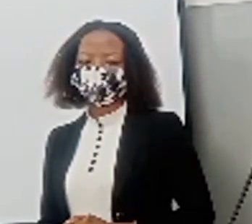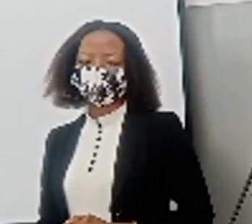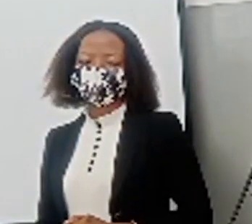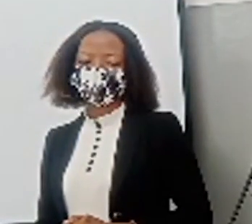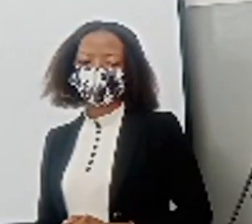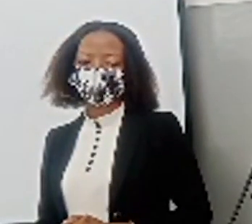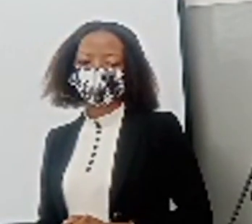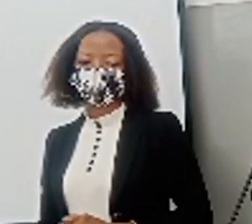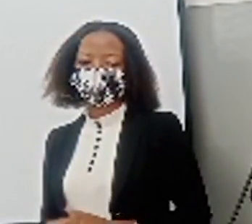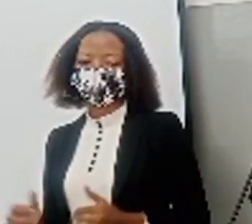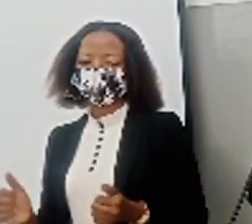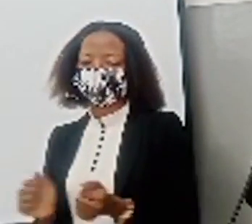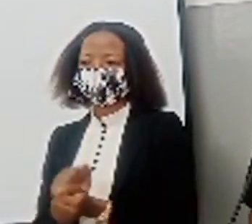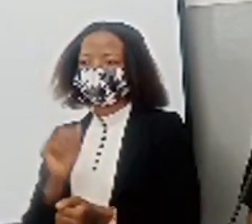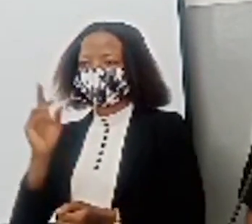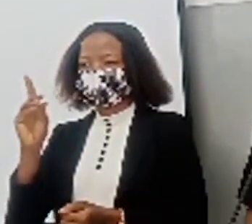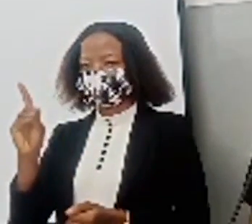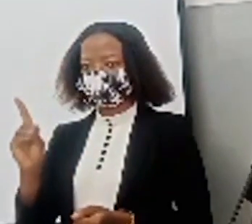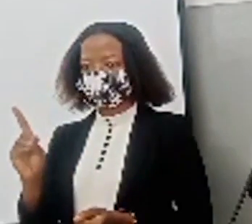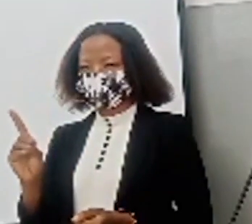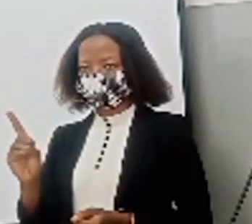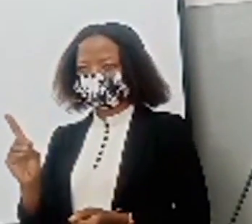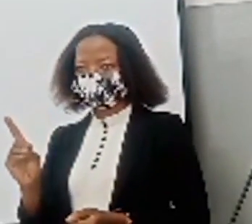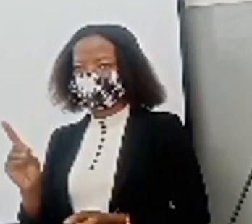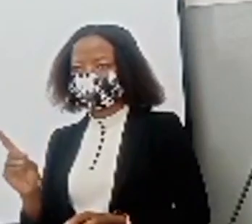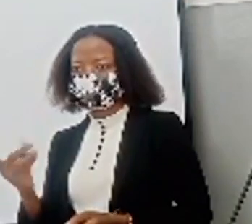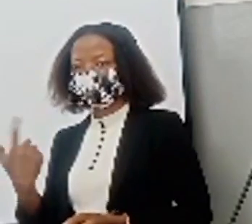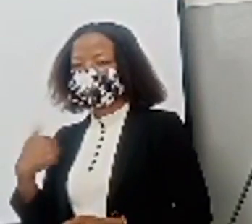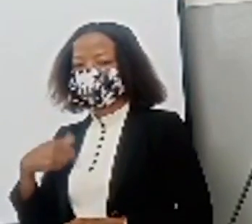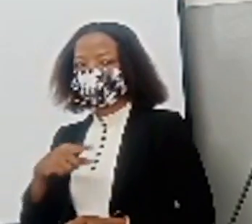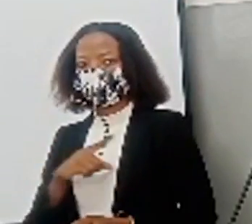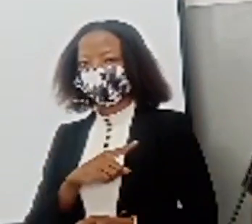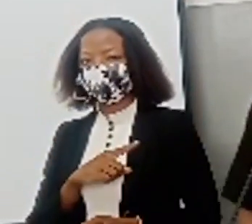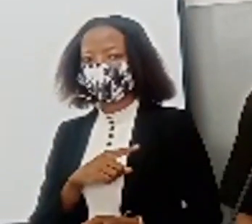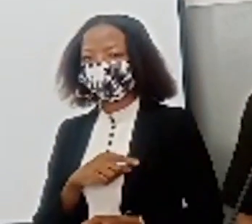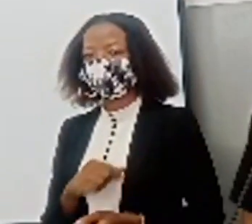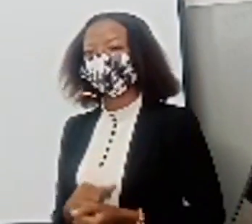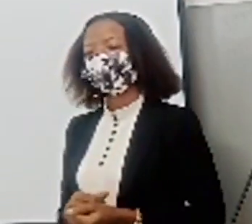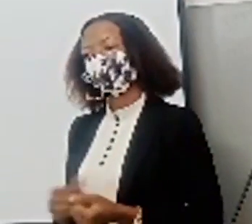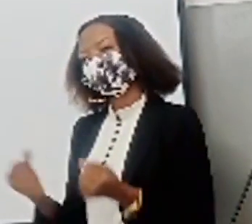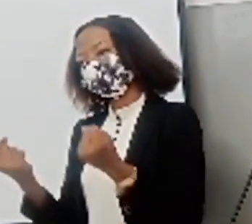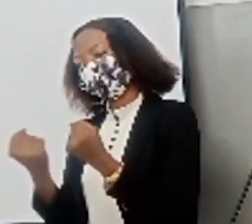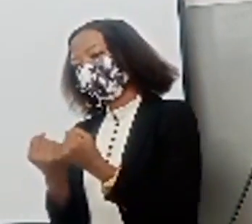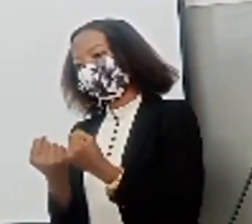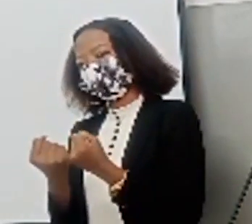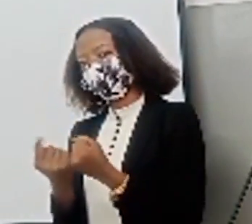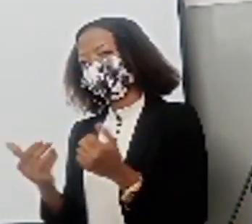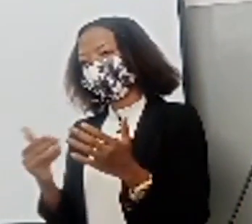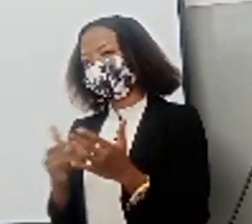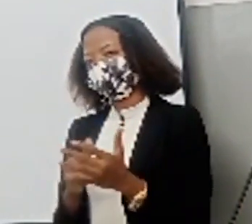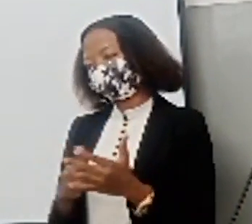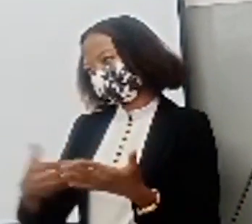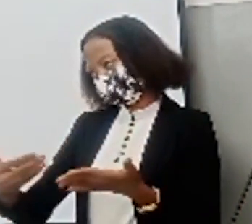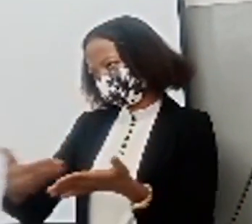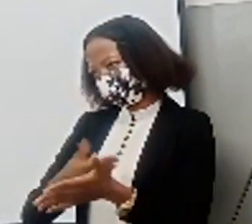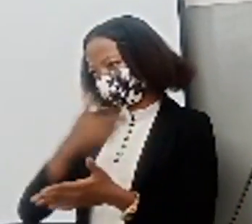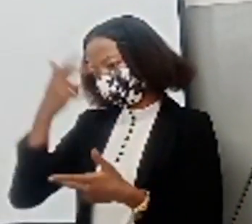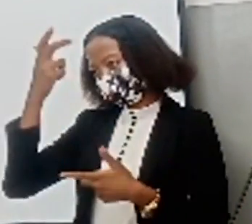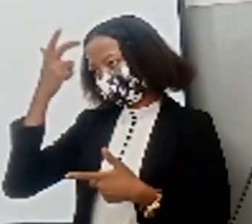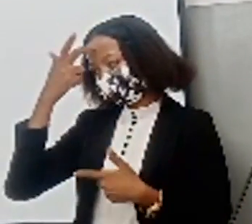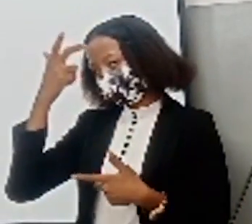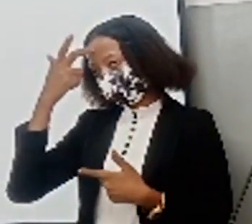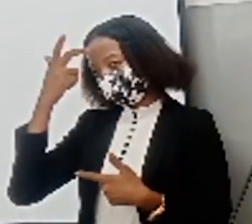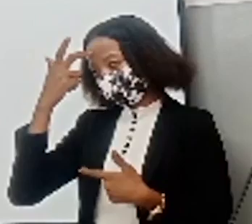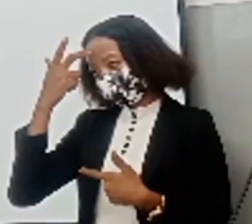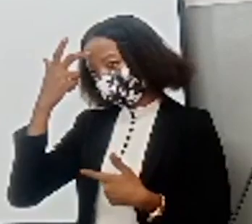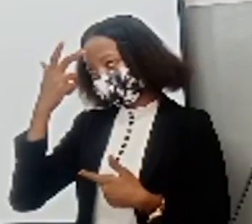With the third wave, we have also been grappling with the Delta variant, one of the variants